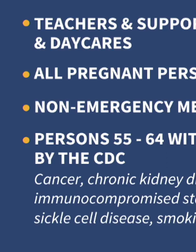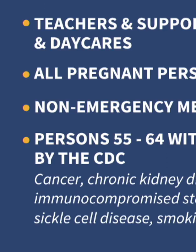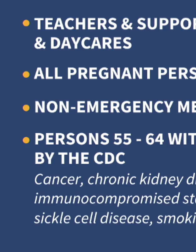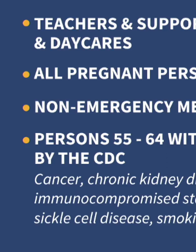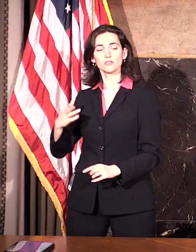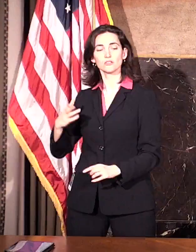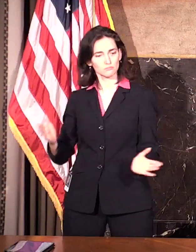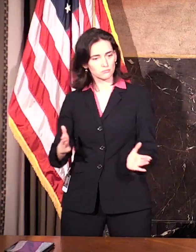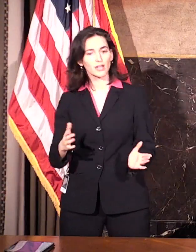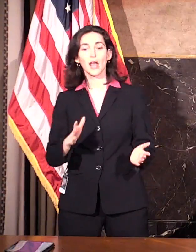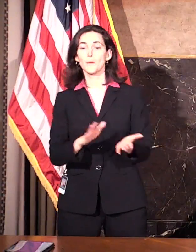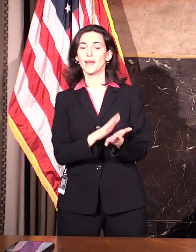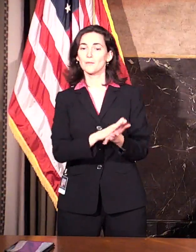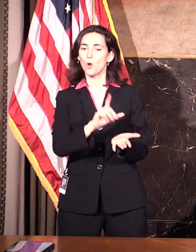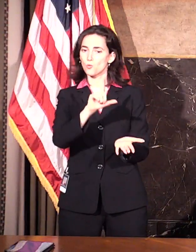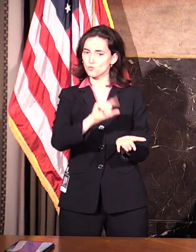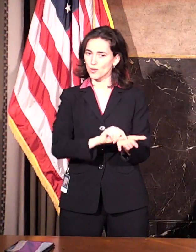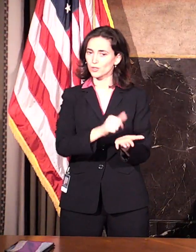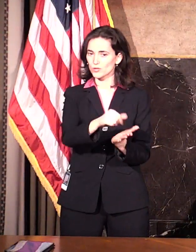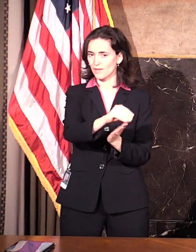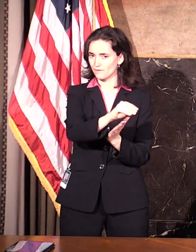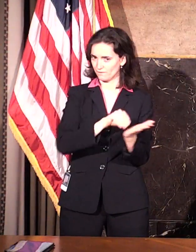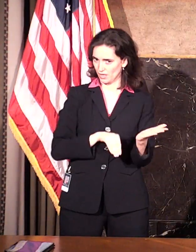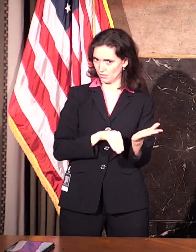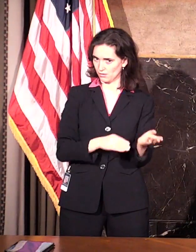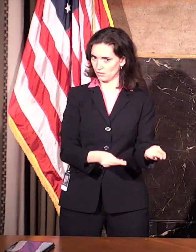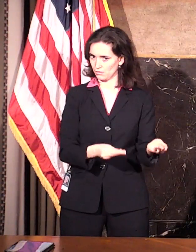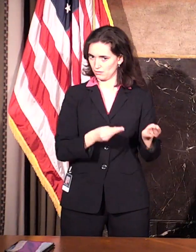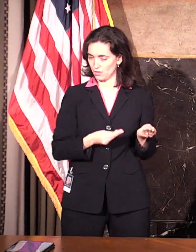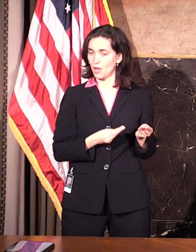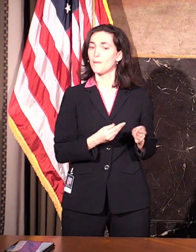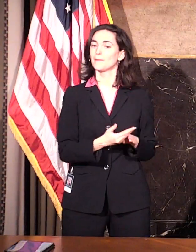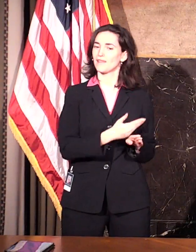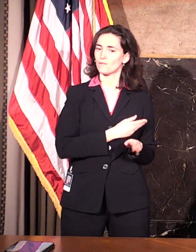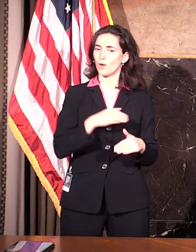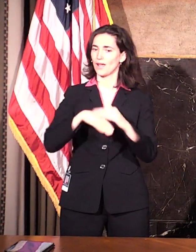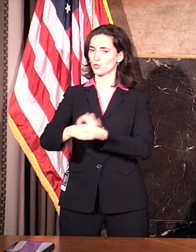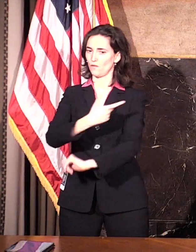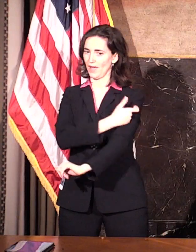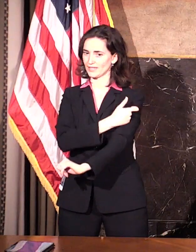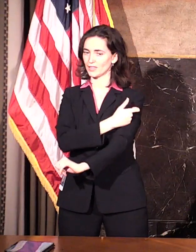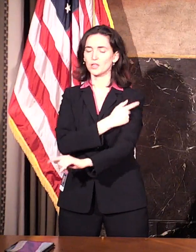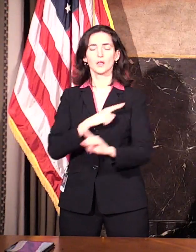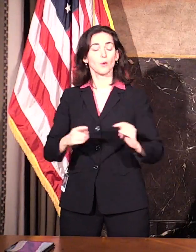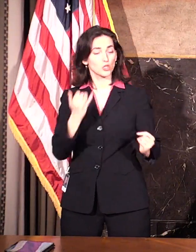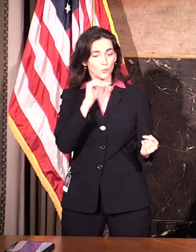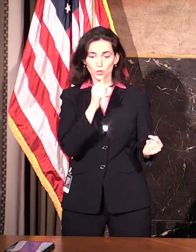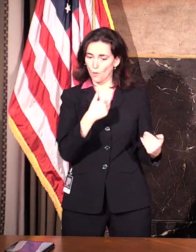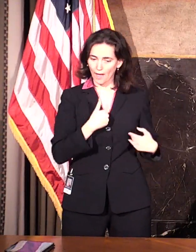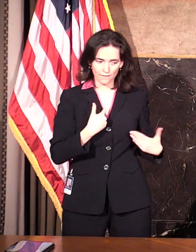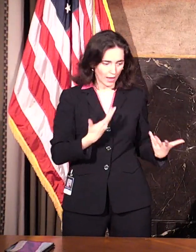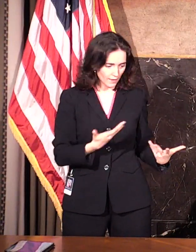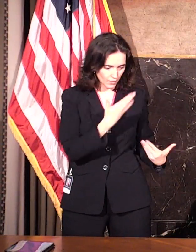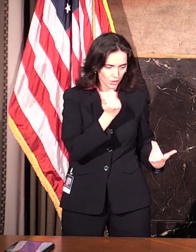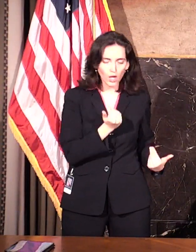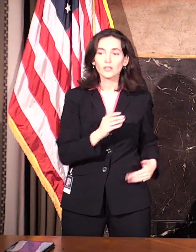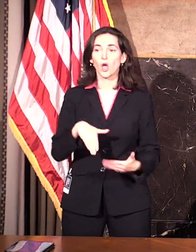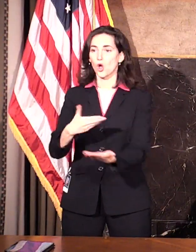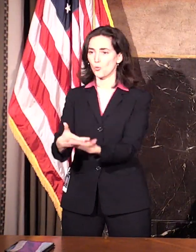in advance, but they're also working with the providers to make sure that it's going to be available on site as